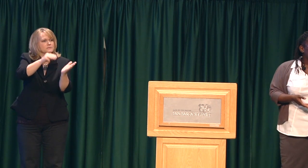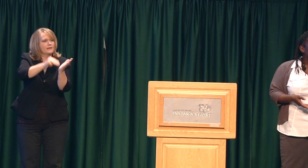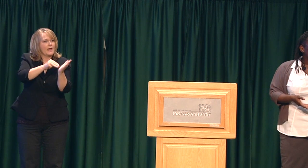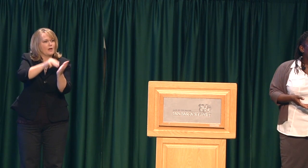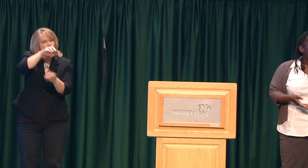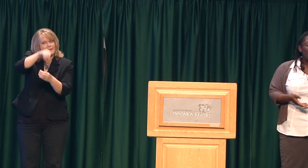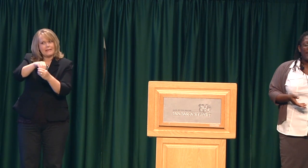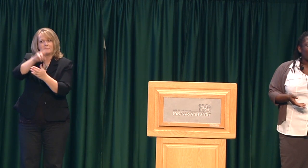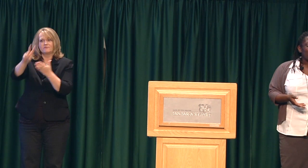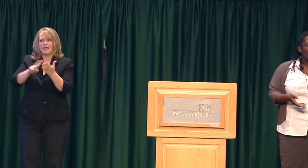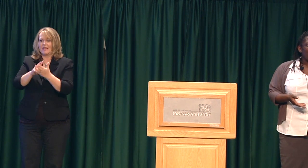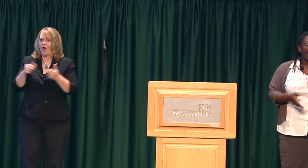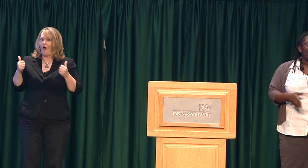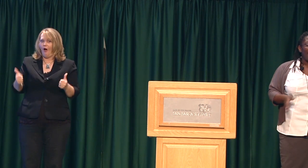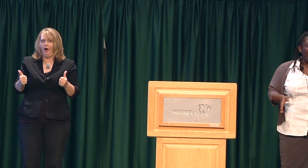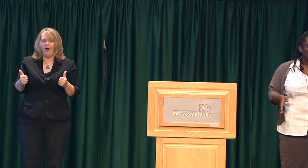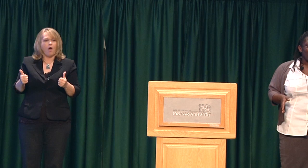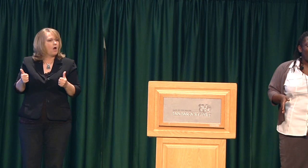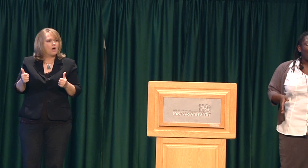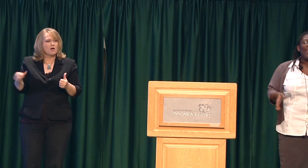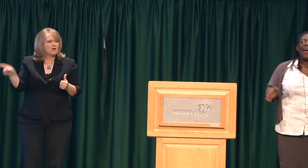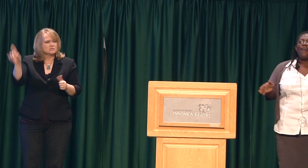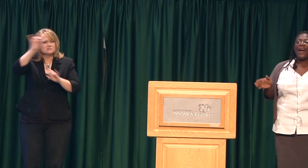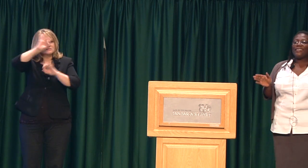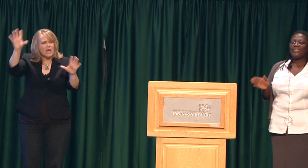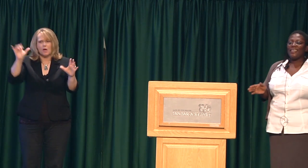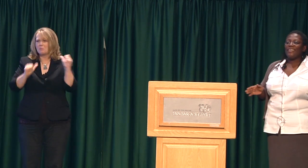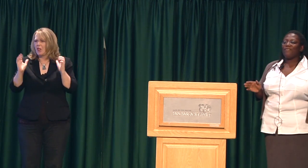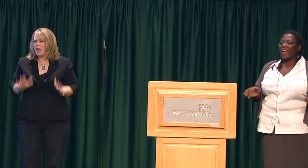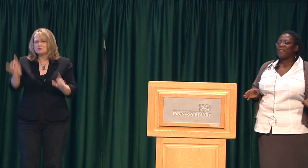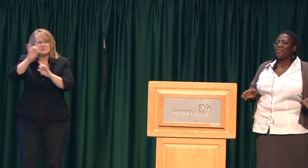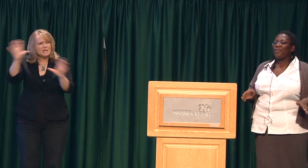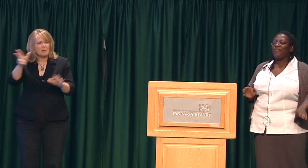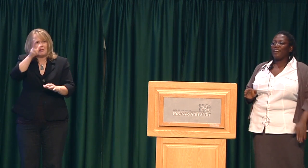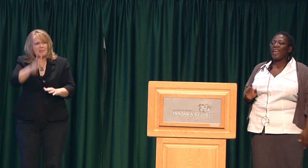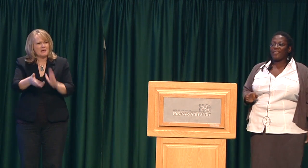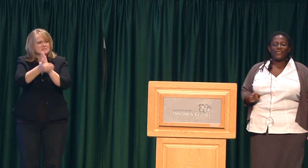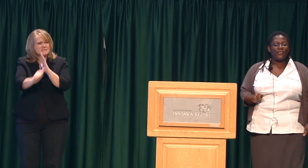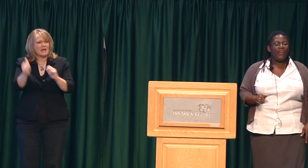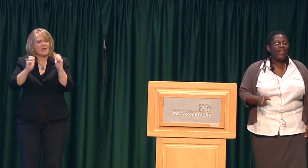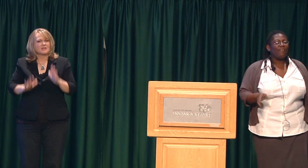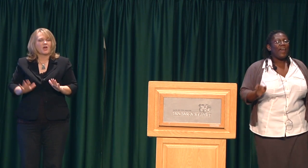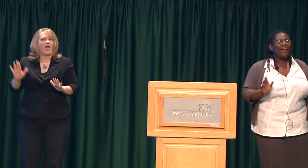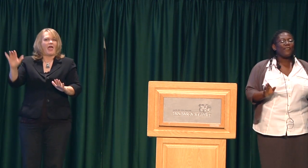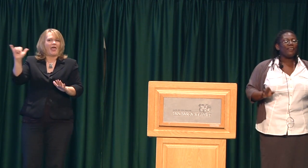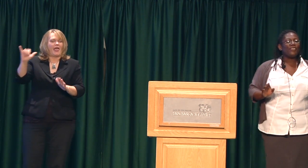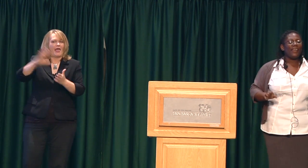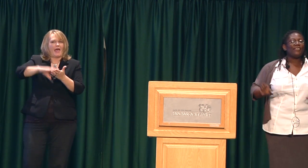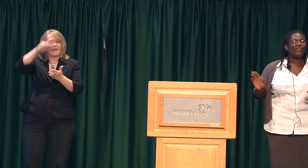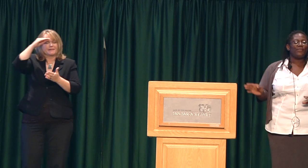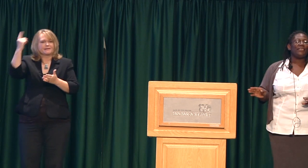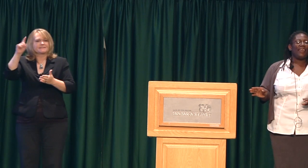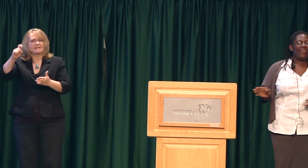doctors. Oh my goodness, they cannot act. Now I see the value of a good actor. If I ever